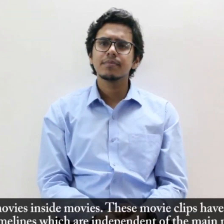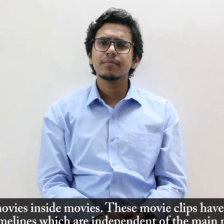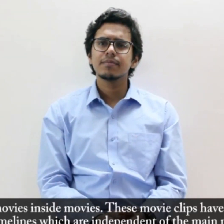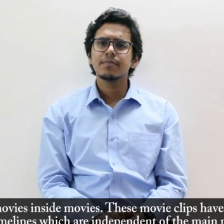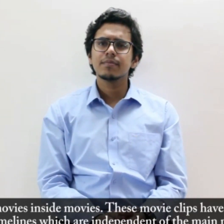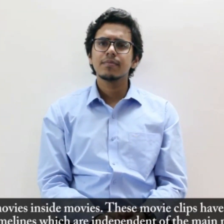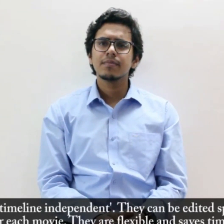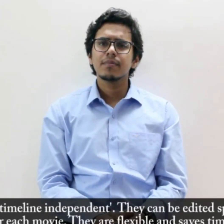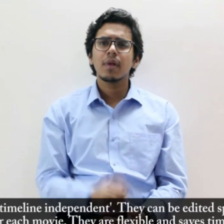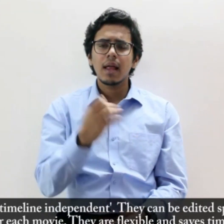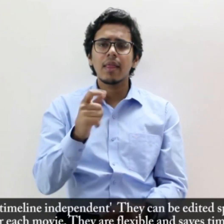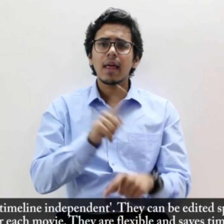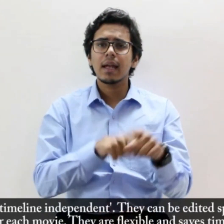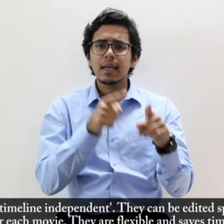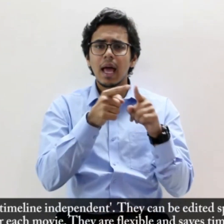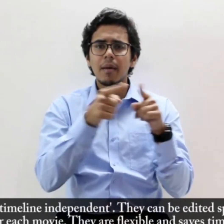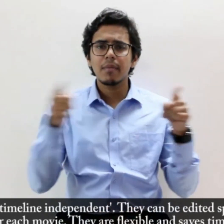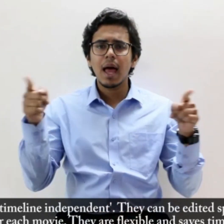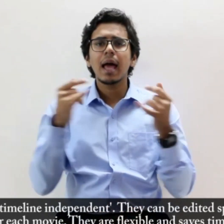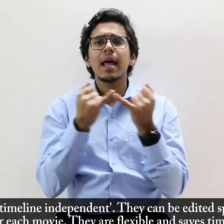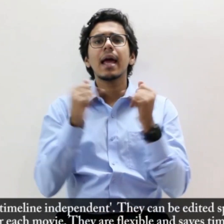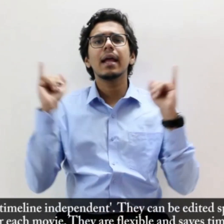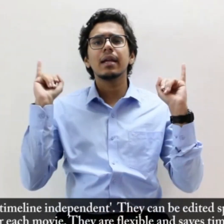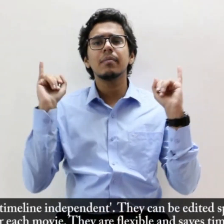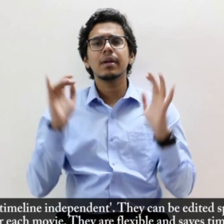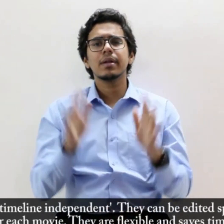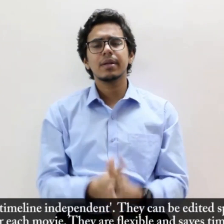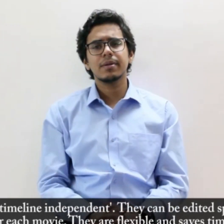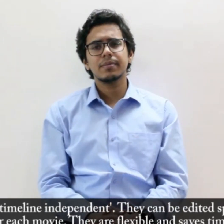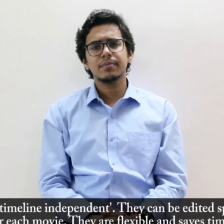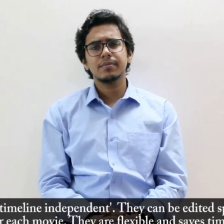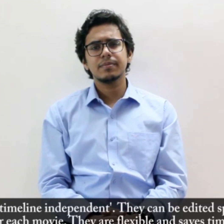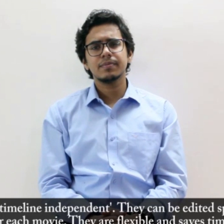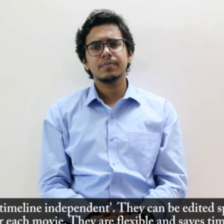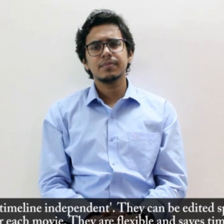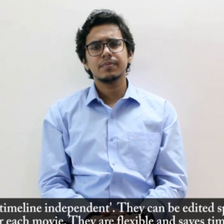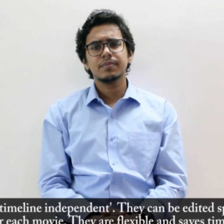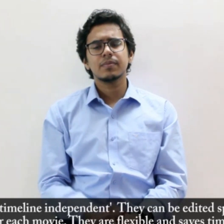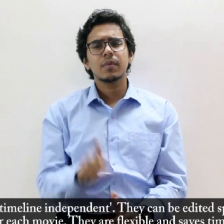timelines which are independent of the main movie.